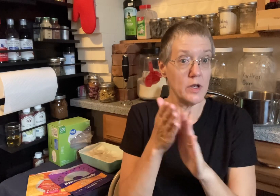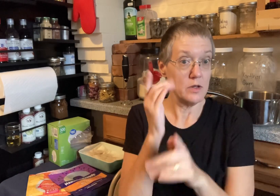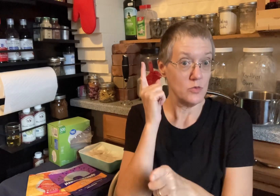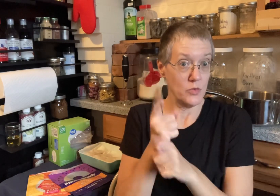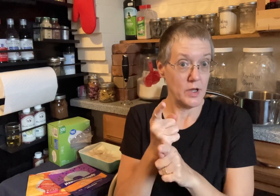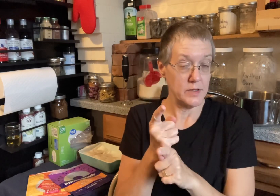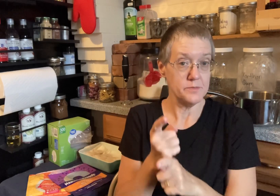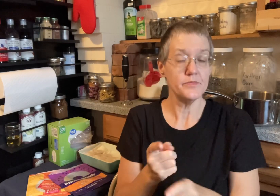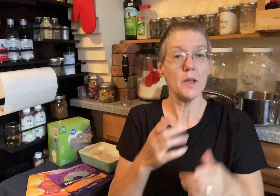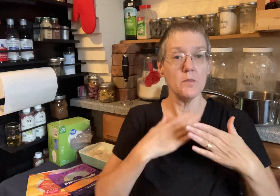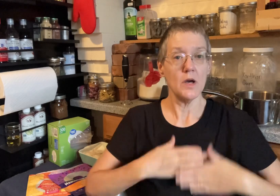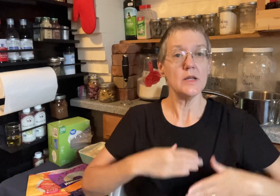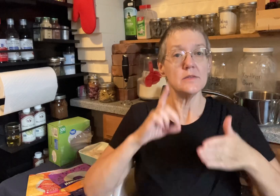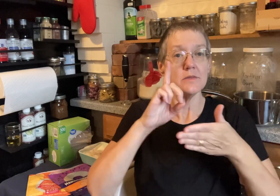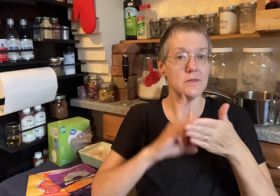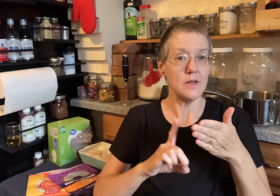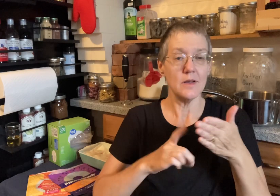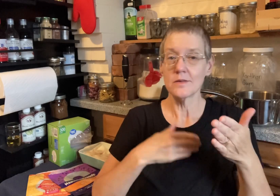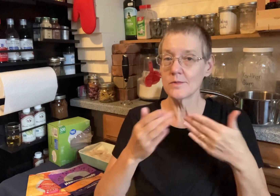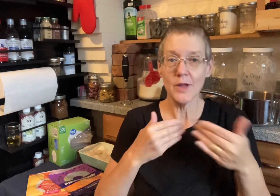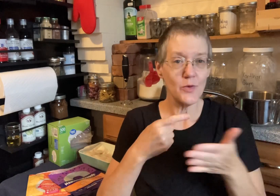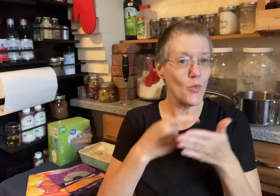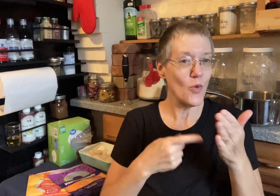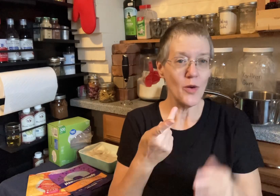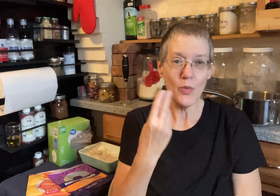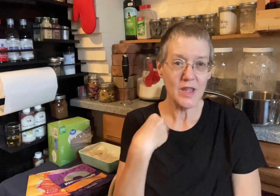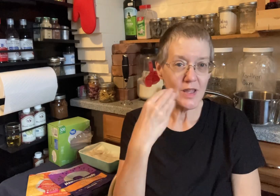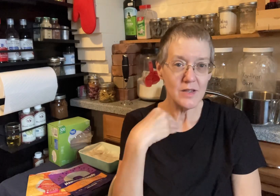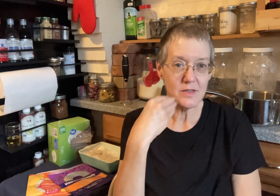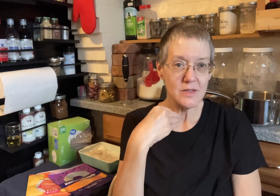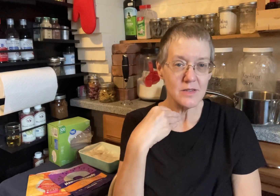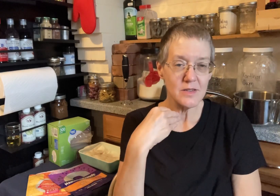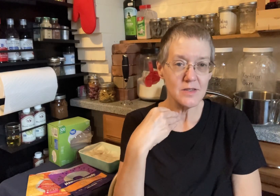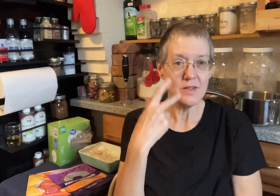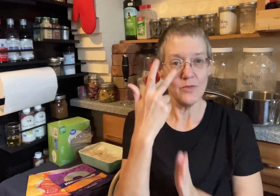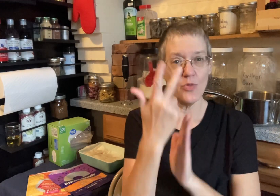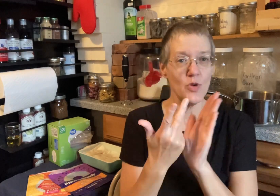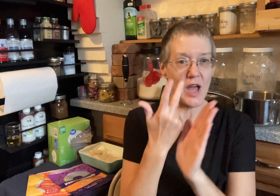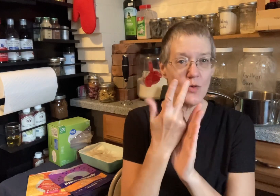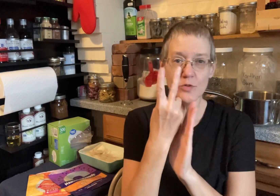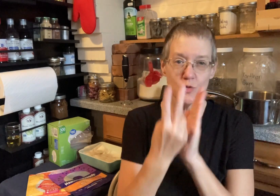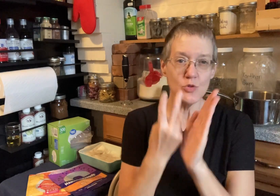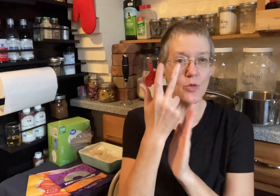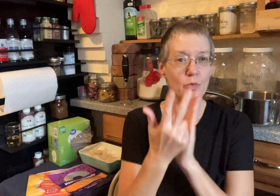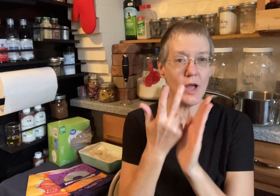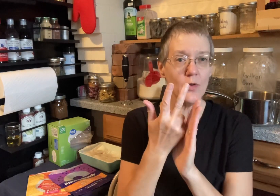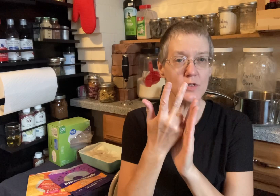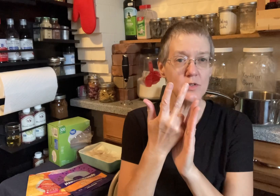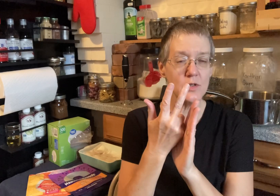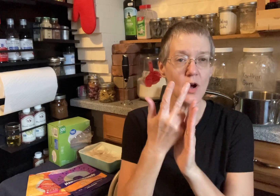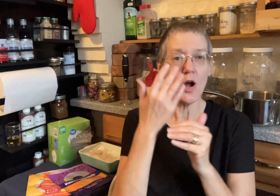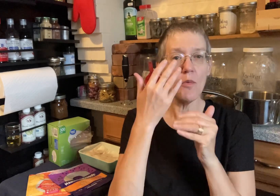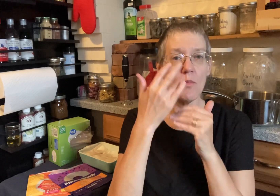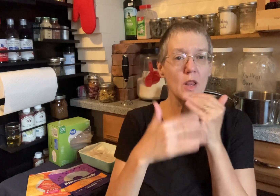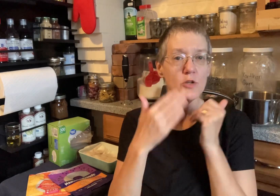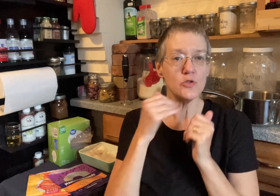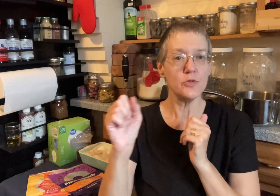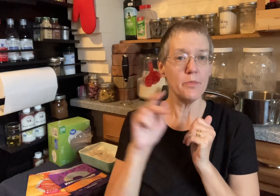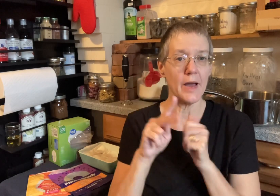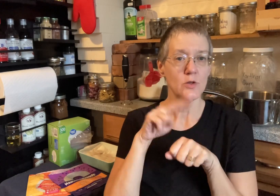average body is designed that no matter how much you eat, 2 or 3 hours later, your blood sugar